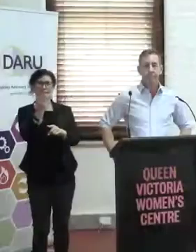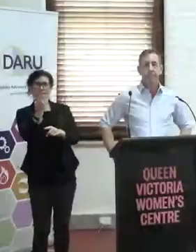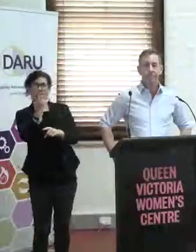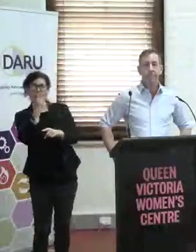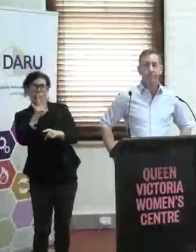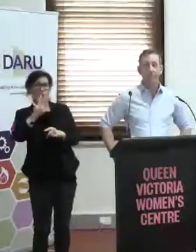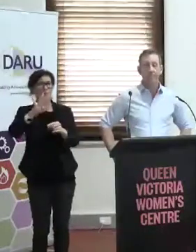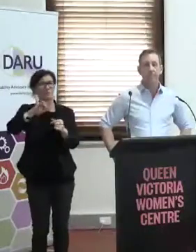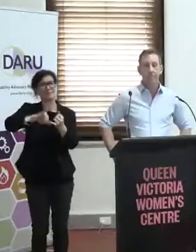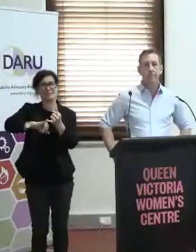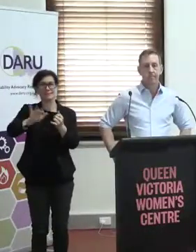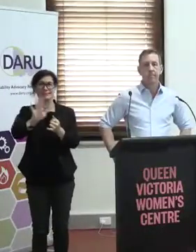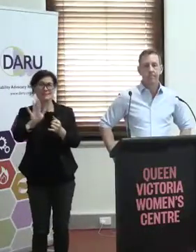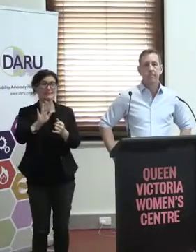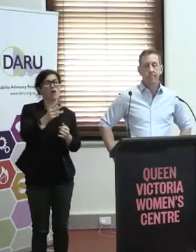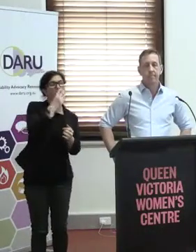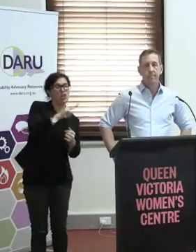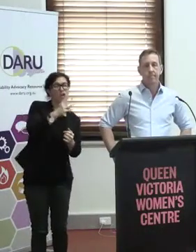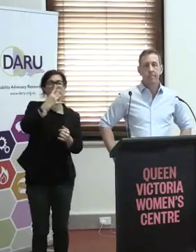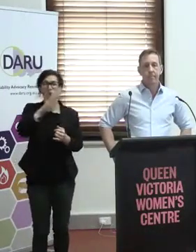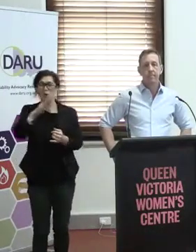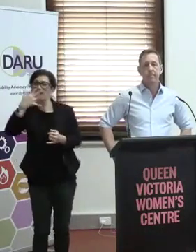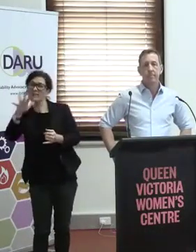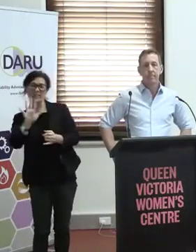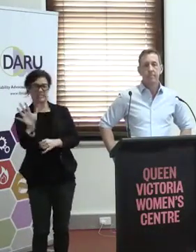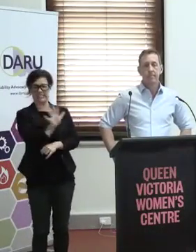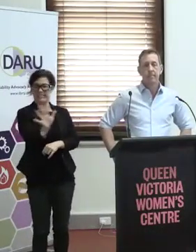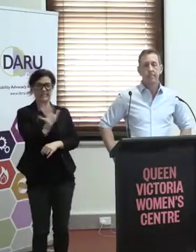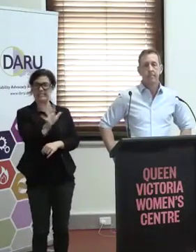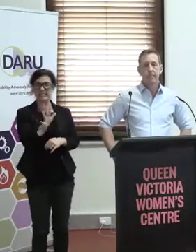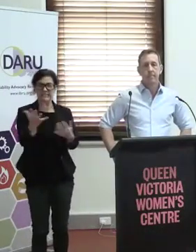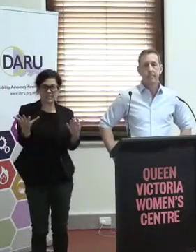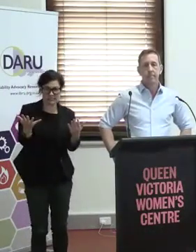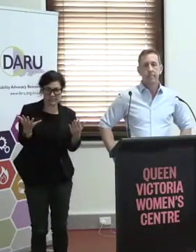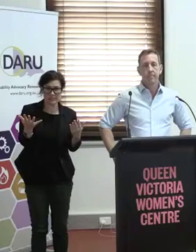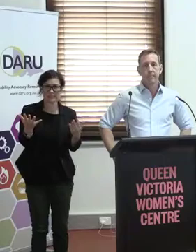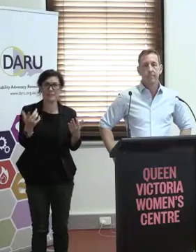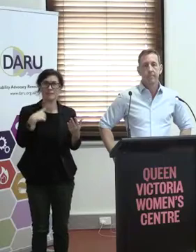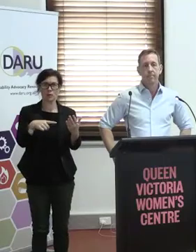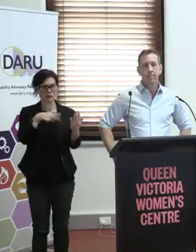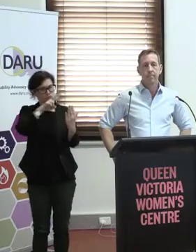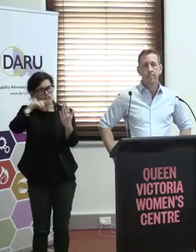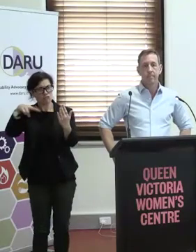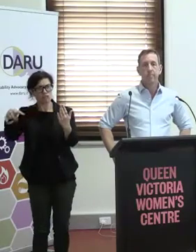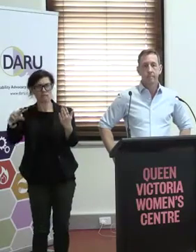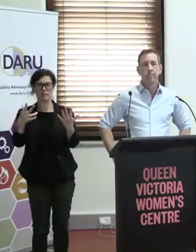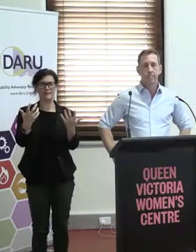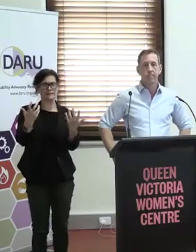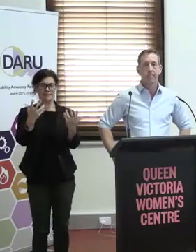30s, the 40s, and the 50s. Because when you look at it, and you think, where would I